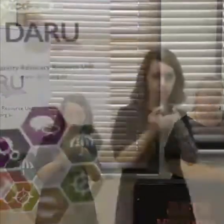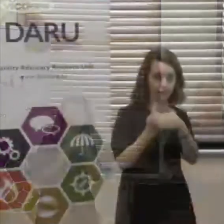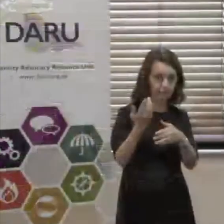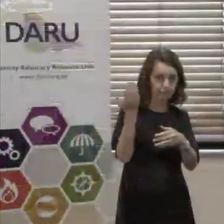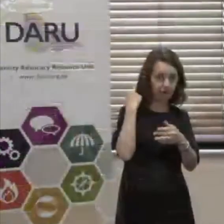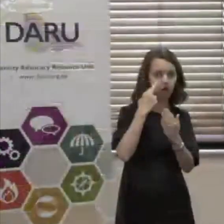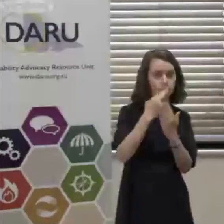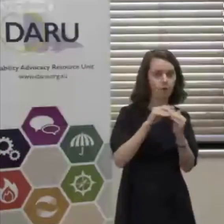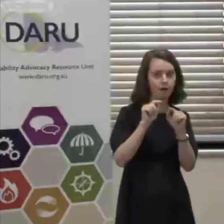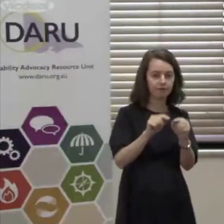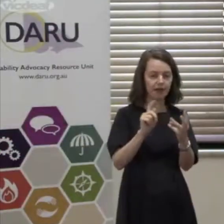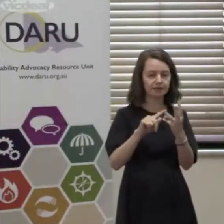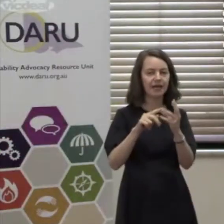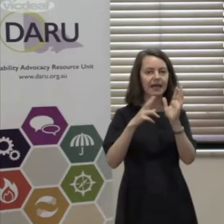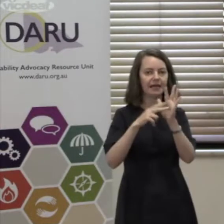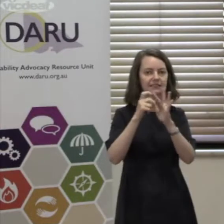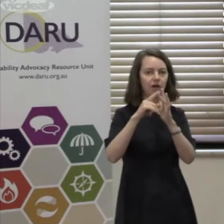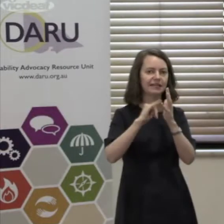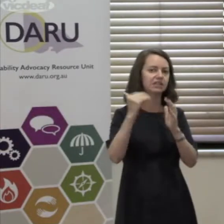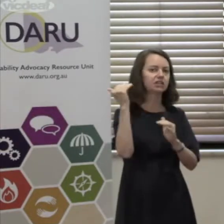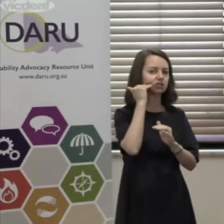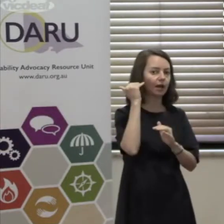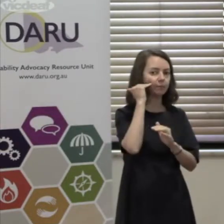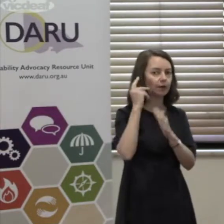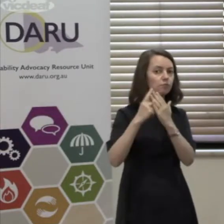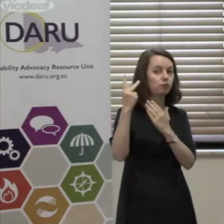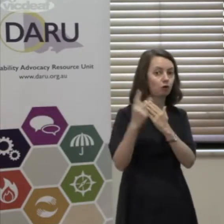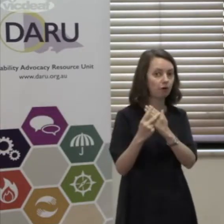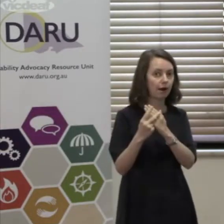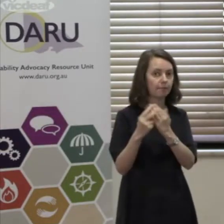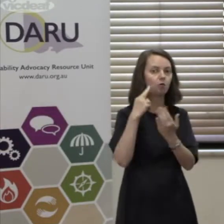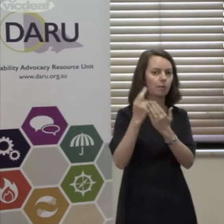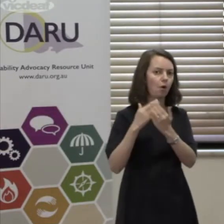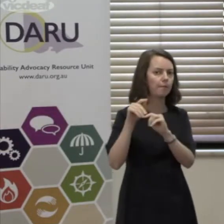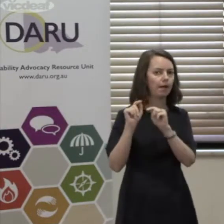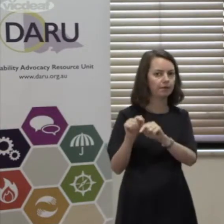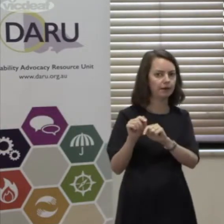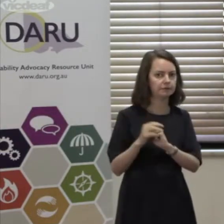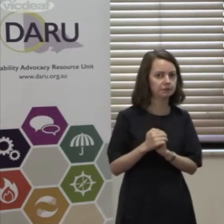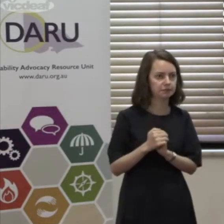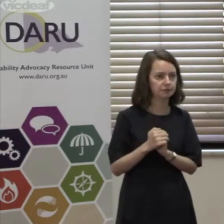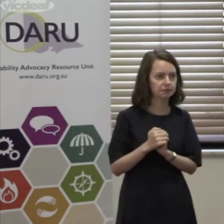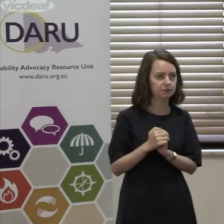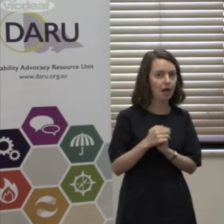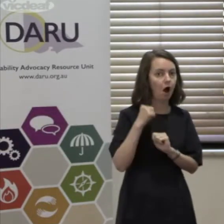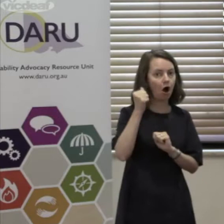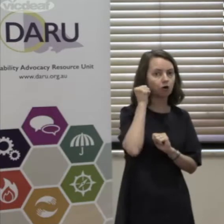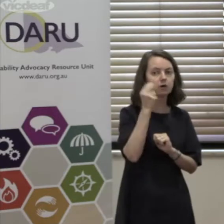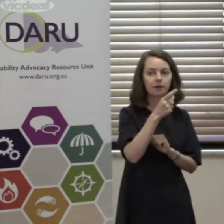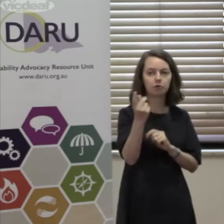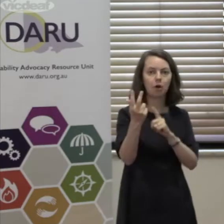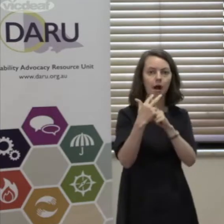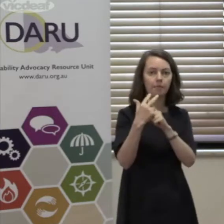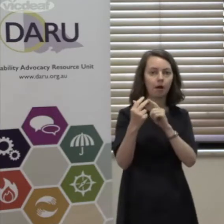and one on the NDIS Champions program that we ran. And I note we also have some funding applications in to try and extend